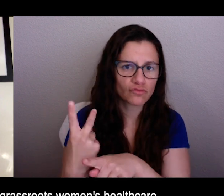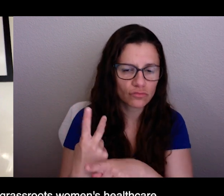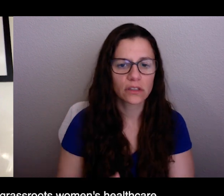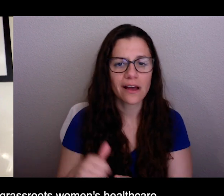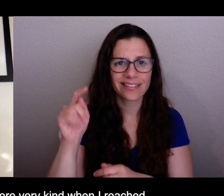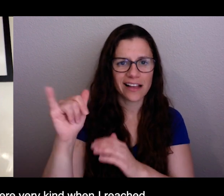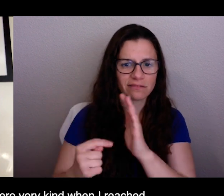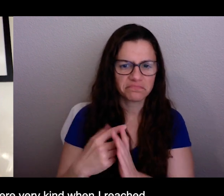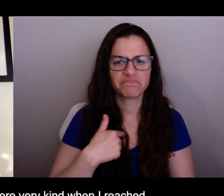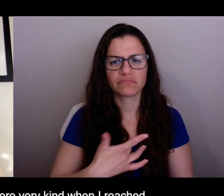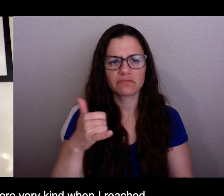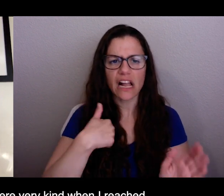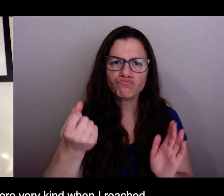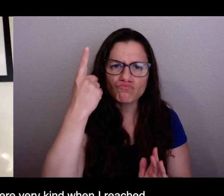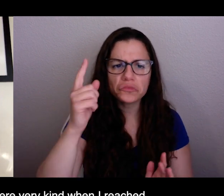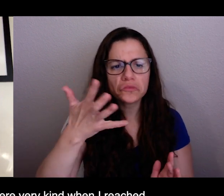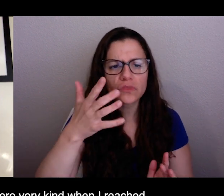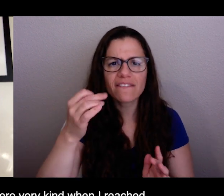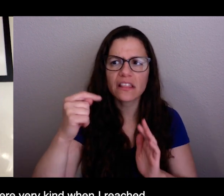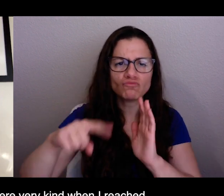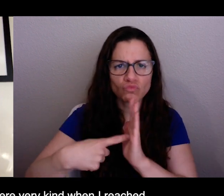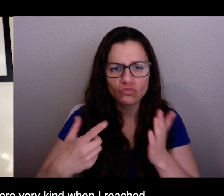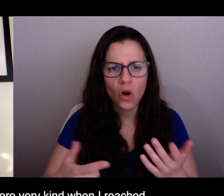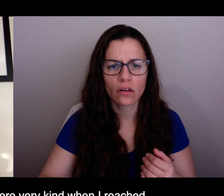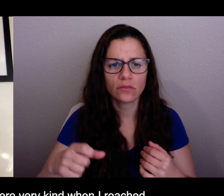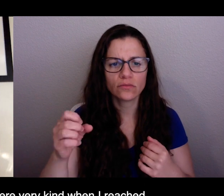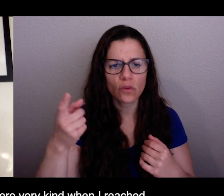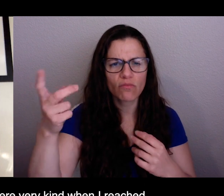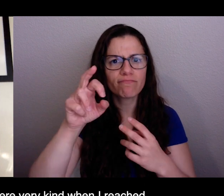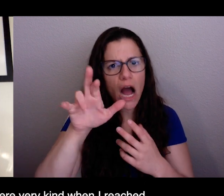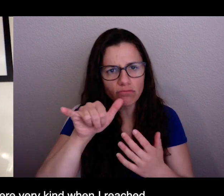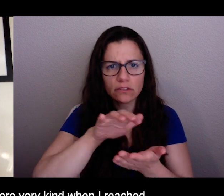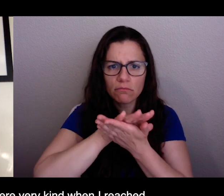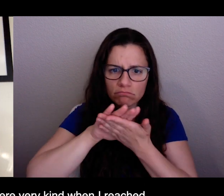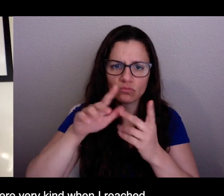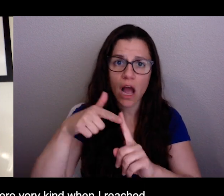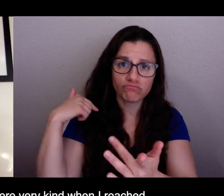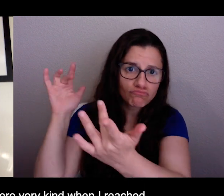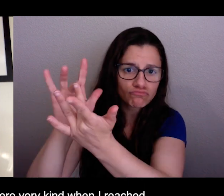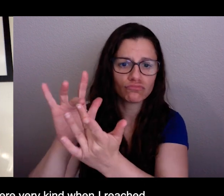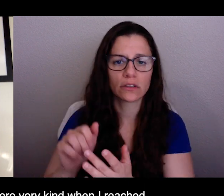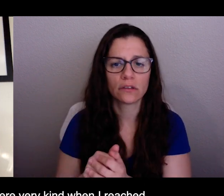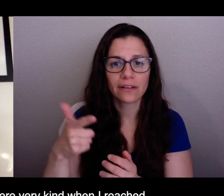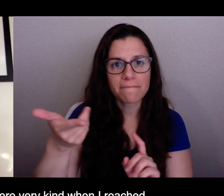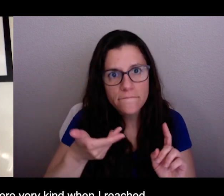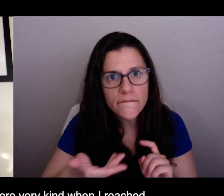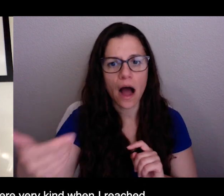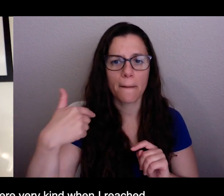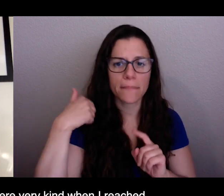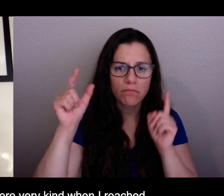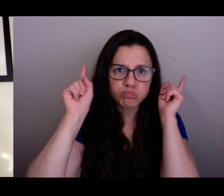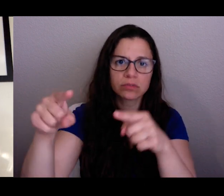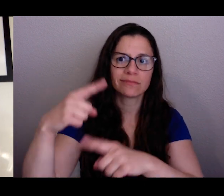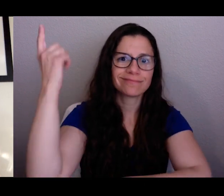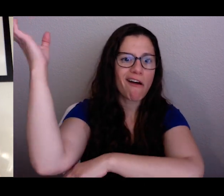I understood sort of the role. So they were very kind when I reached out. They invited me to come to a